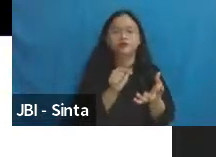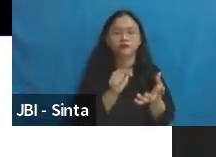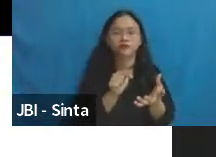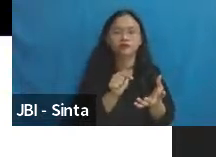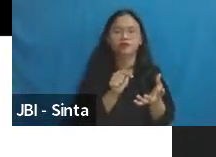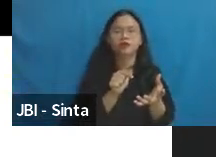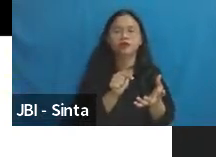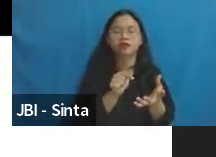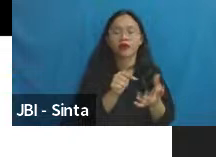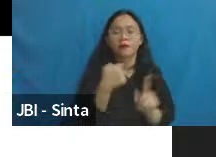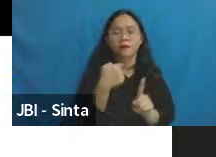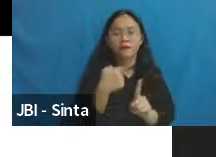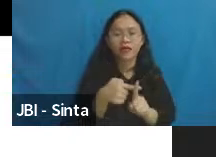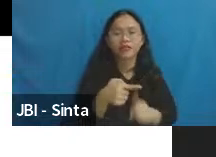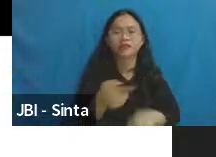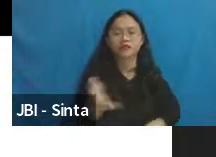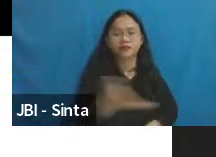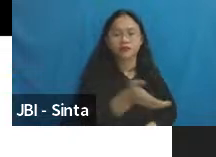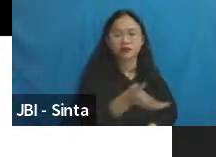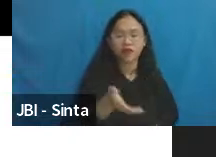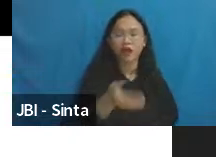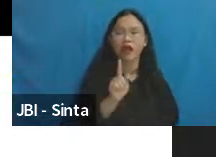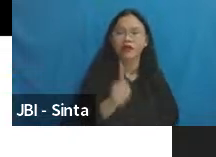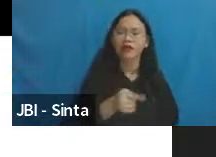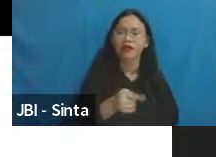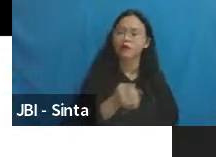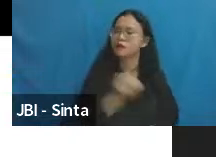And I'll go into a bit more detail about that later on.